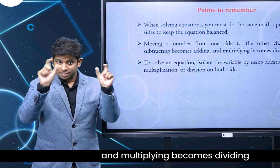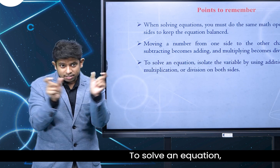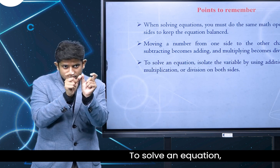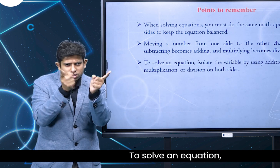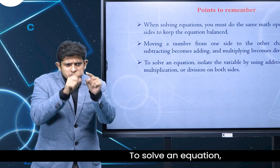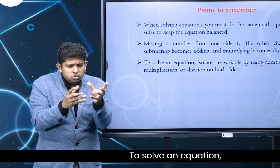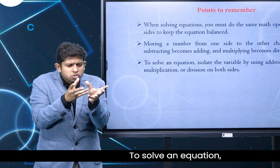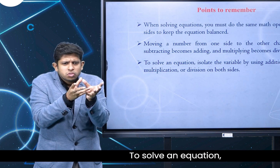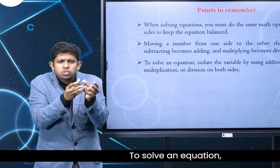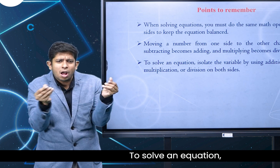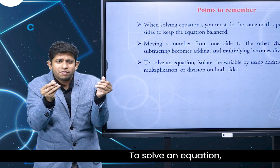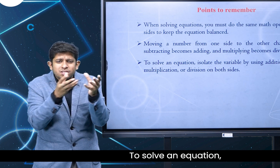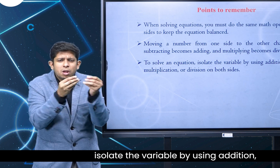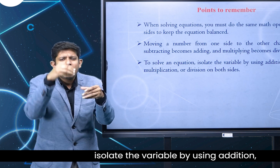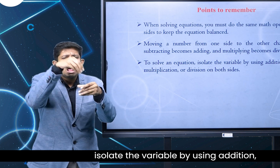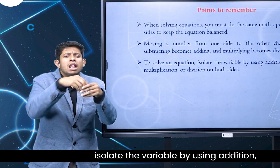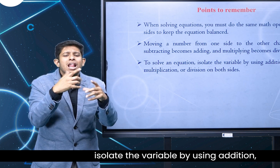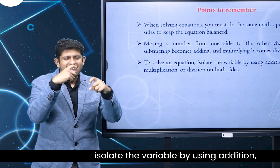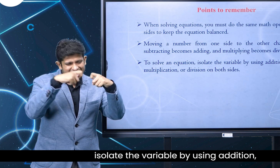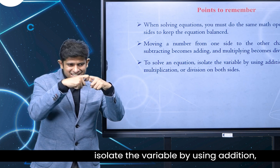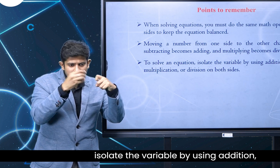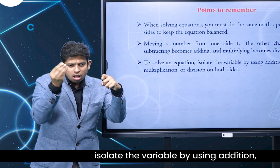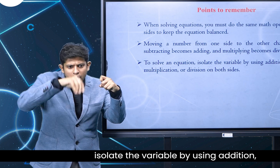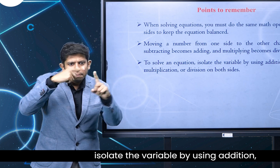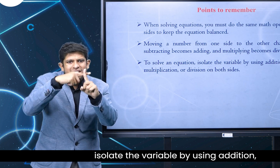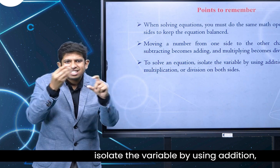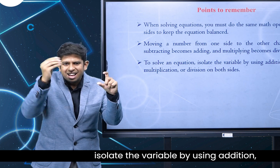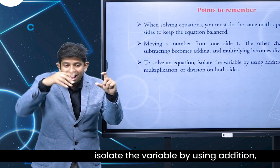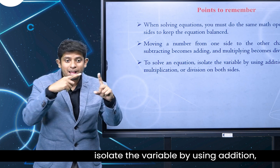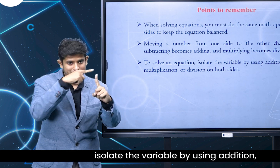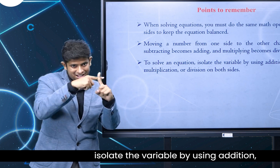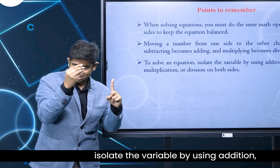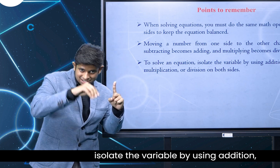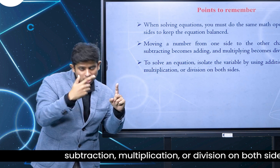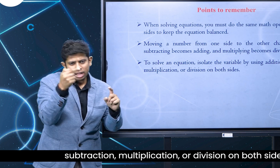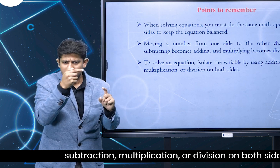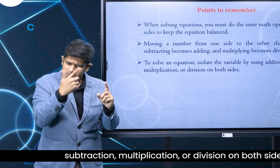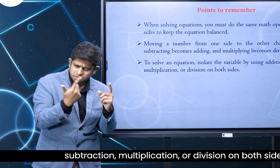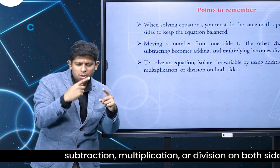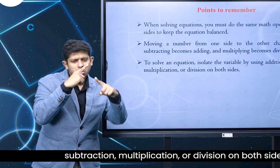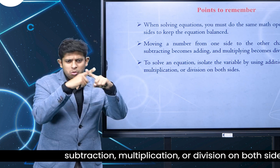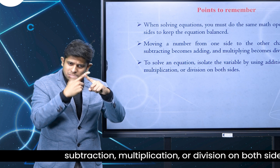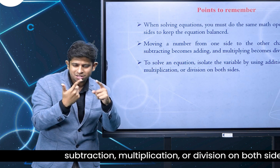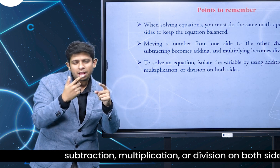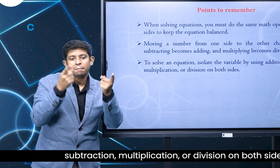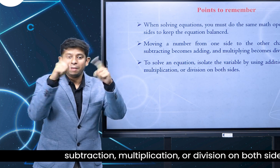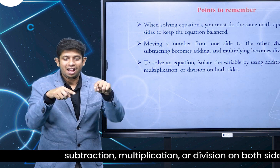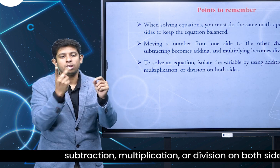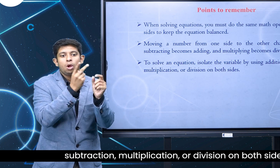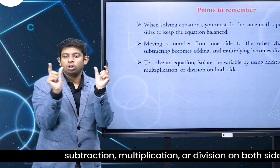To solve an equation, isolate the variable by using addition, subtraction, multiplication or division on